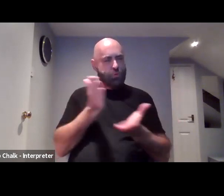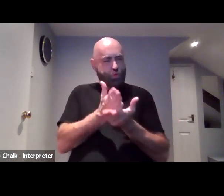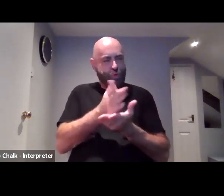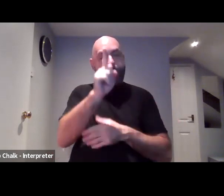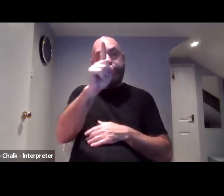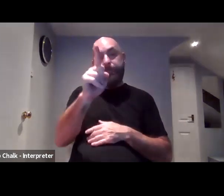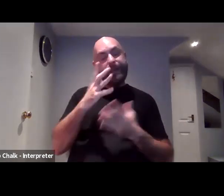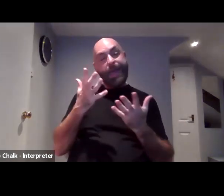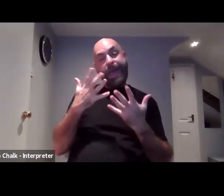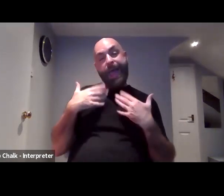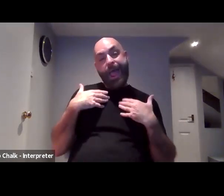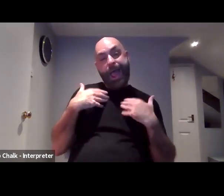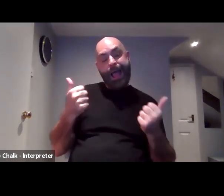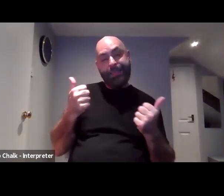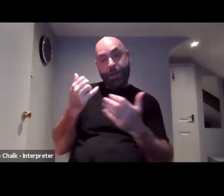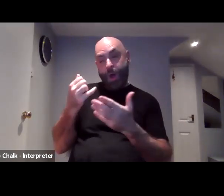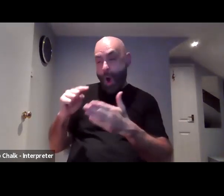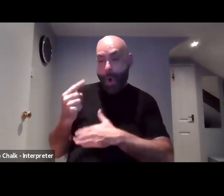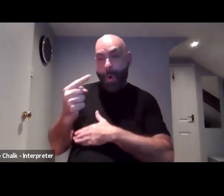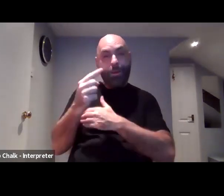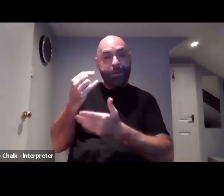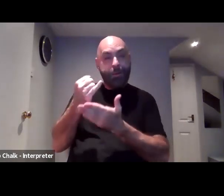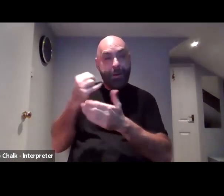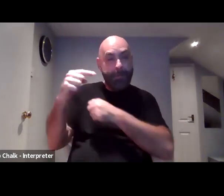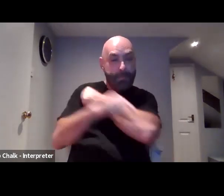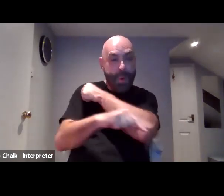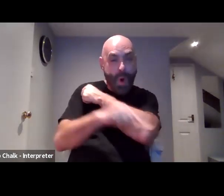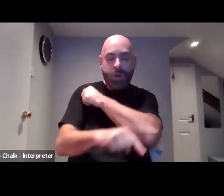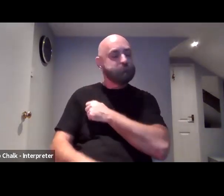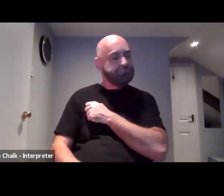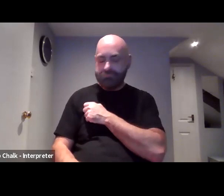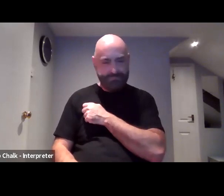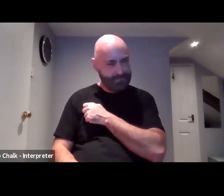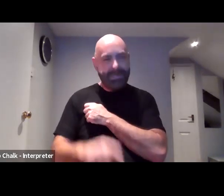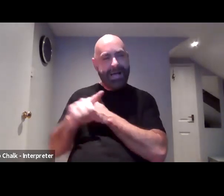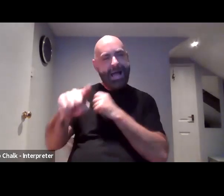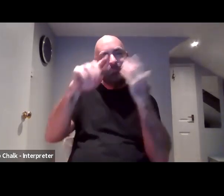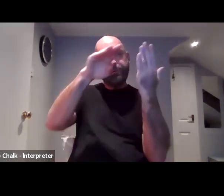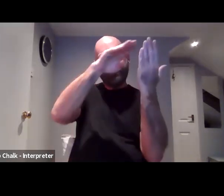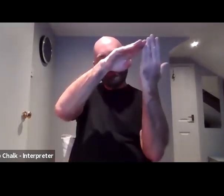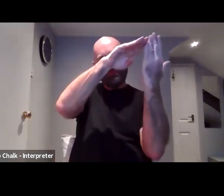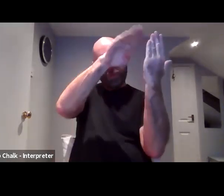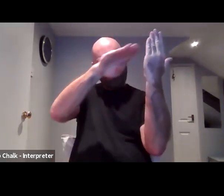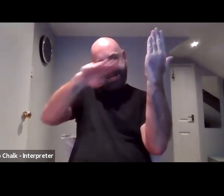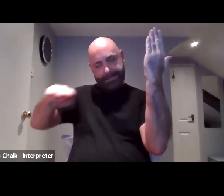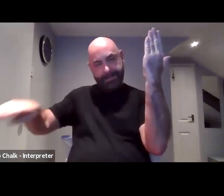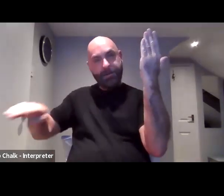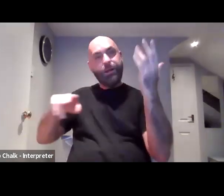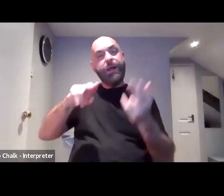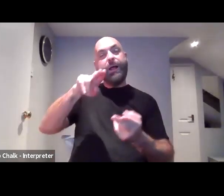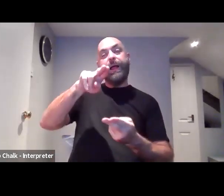are not confined to poor health for the poor. It's a gradient. The less